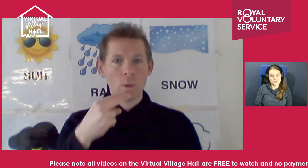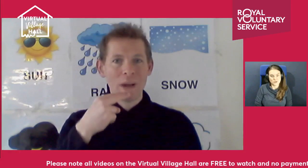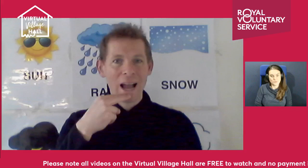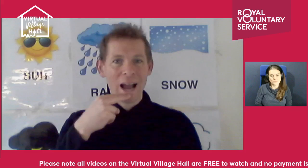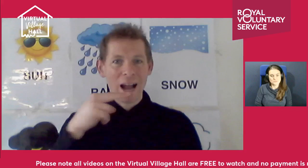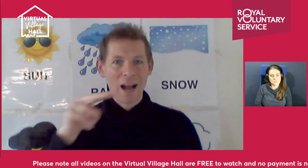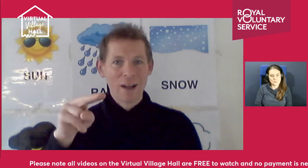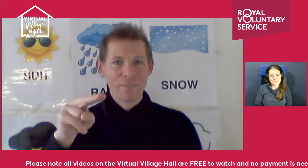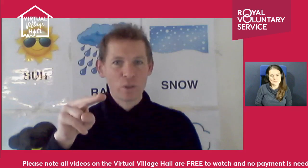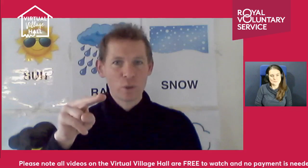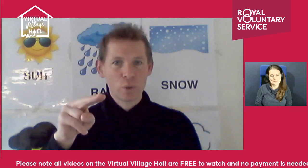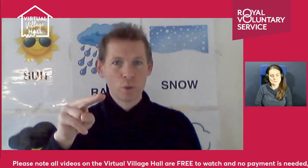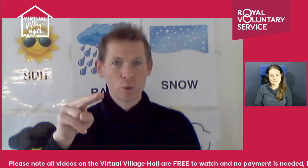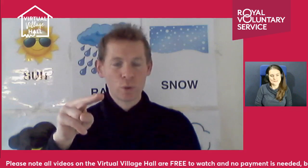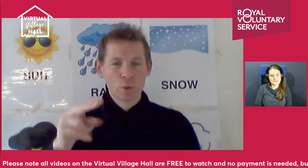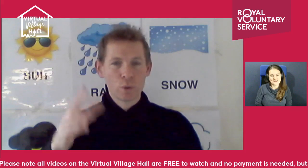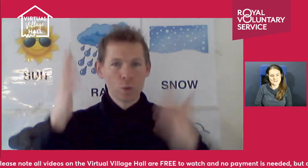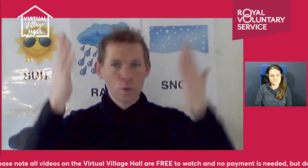Tomorrow,